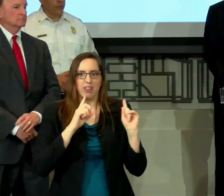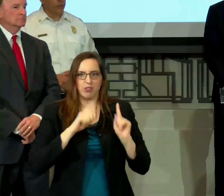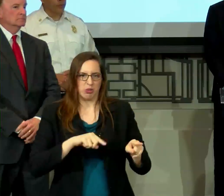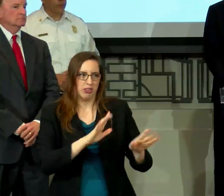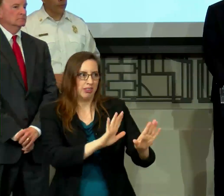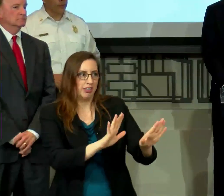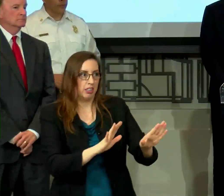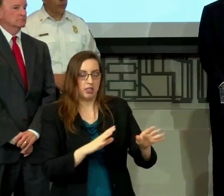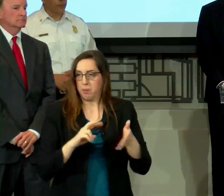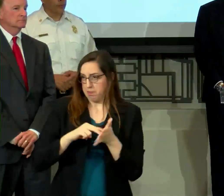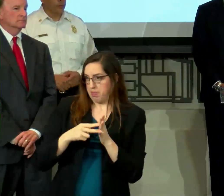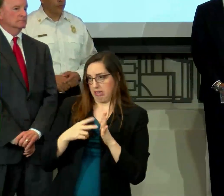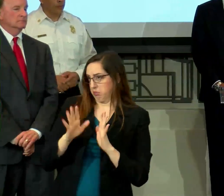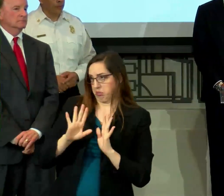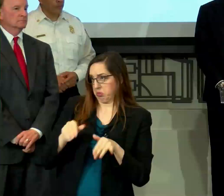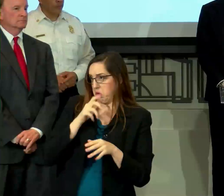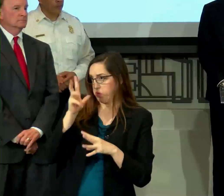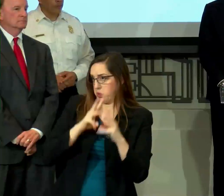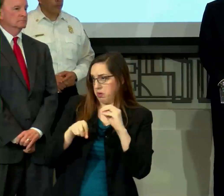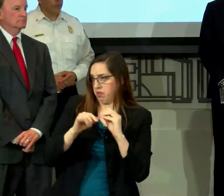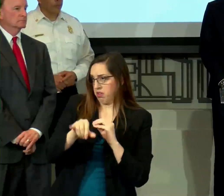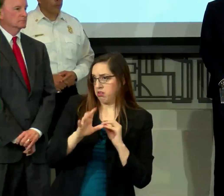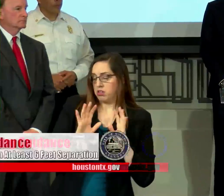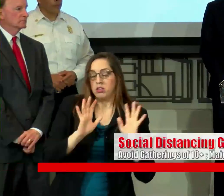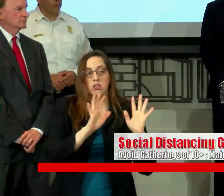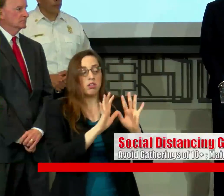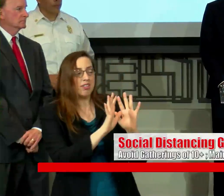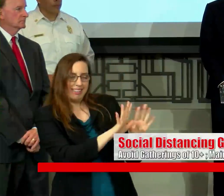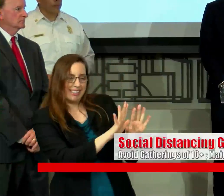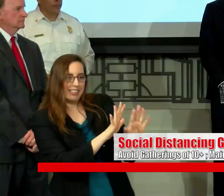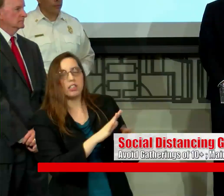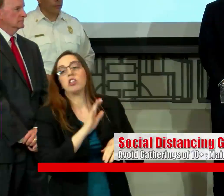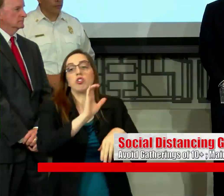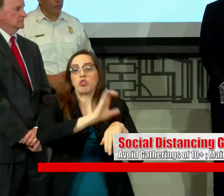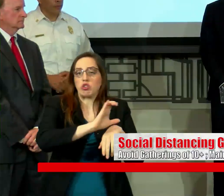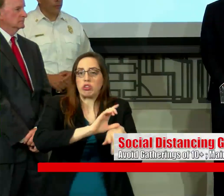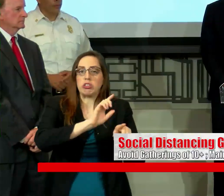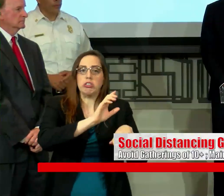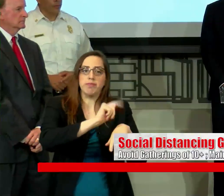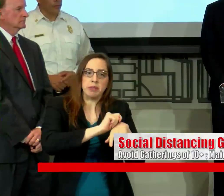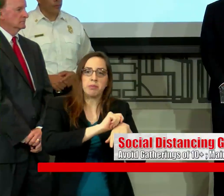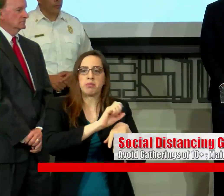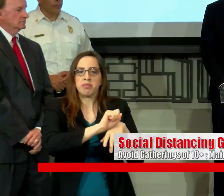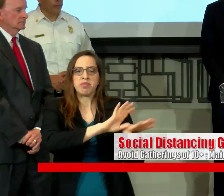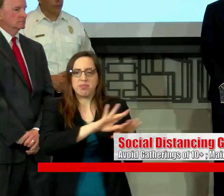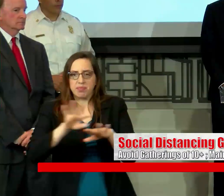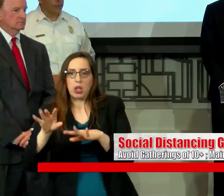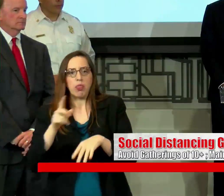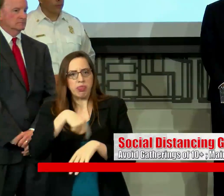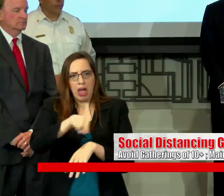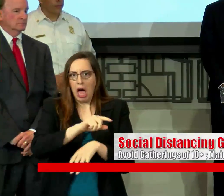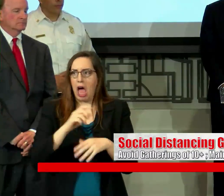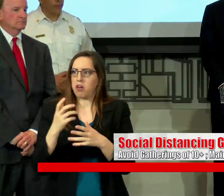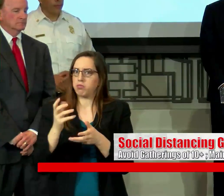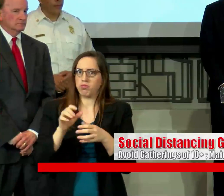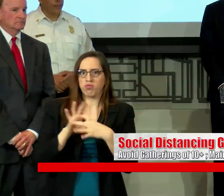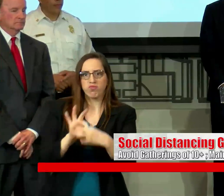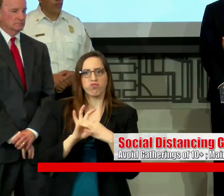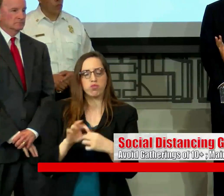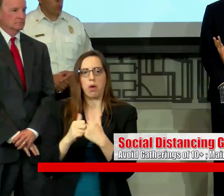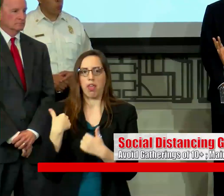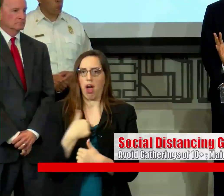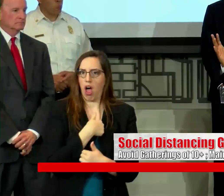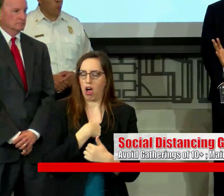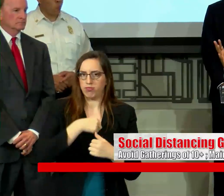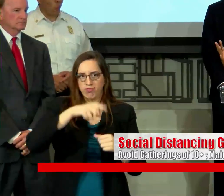But that does eliminate that part, right? So. Well, the faith-based community has been working very well with the rest of us. We're all